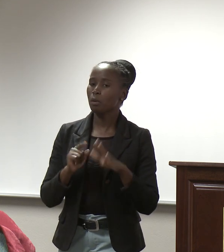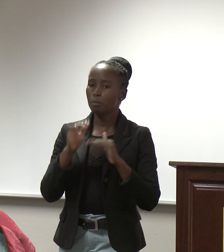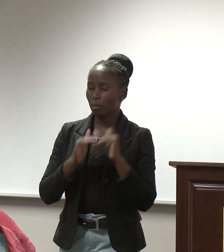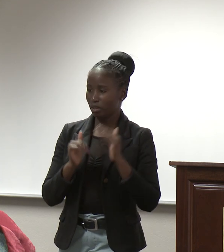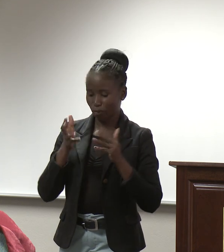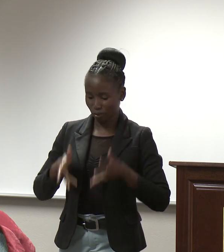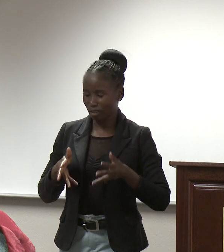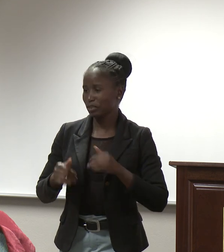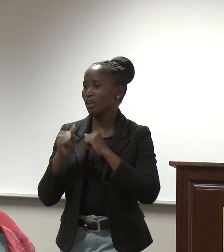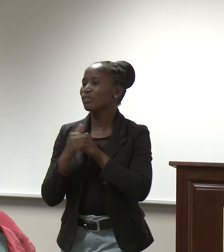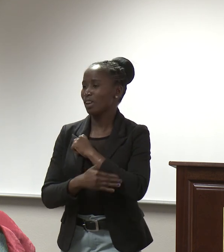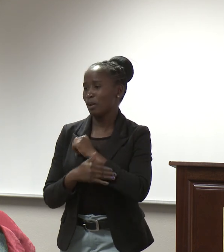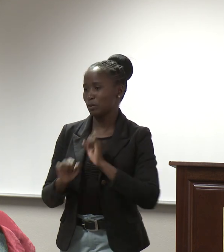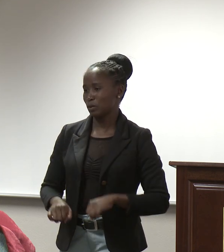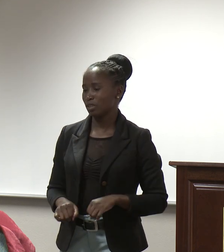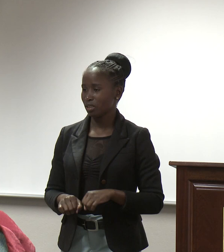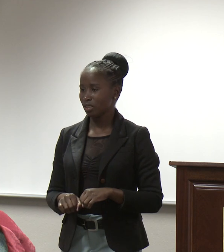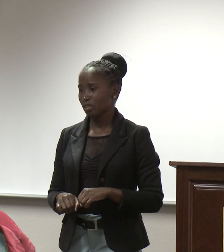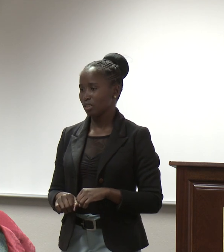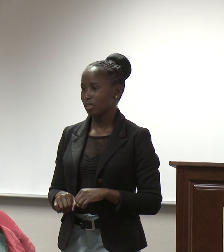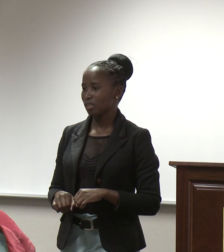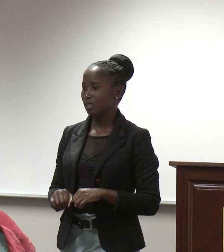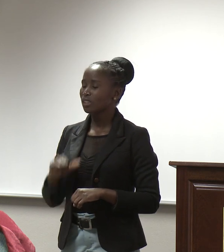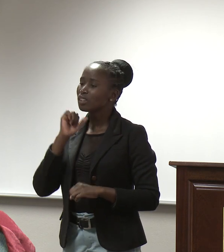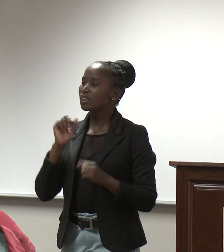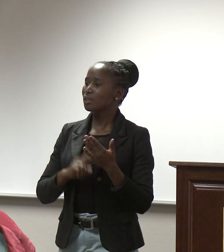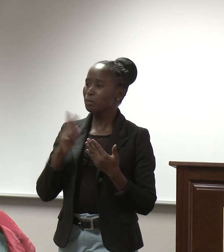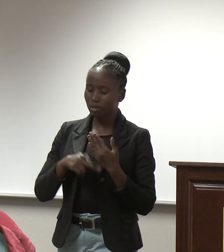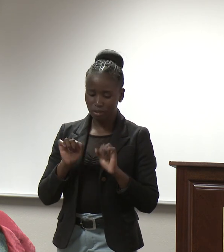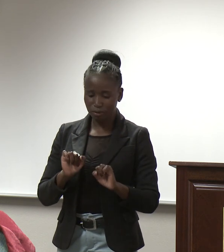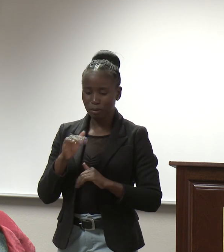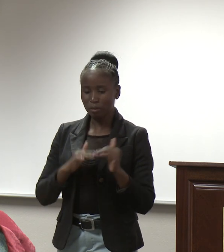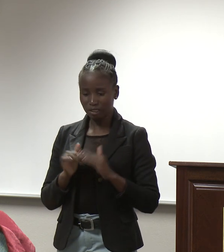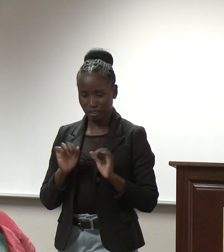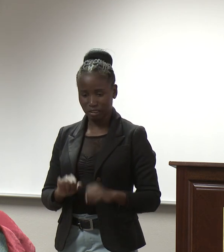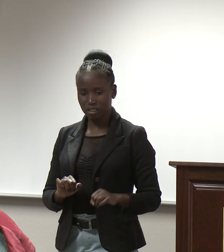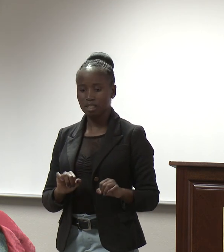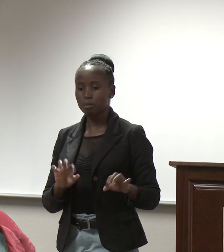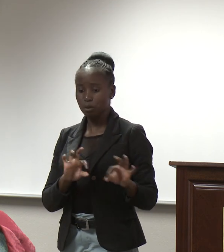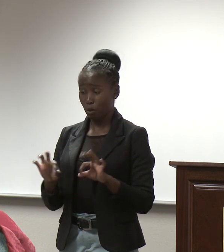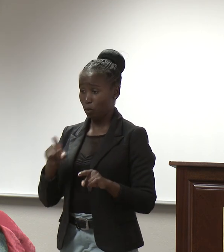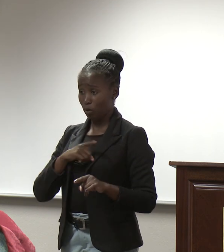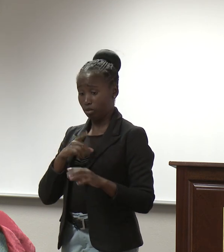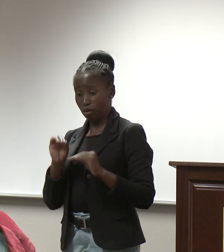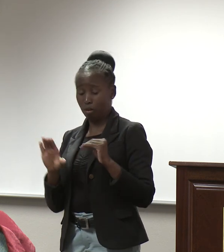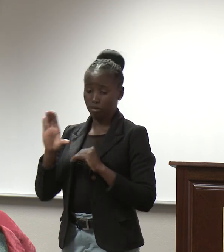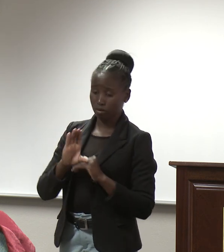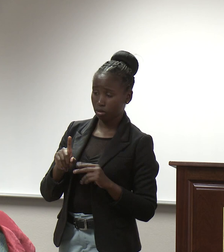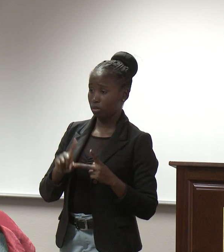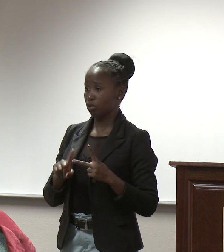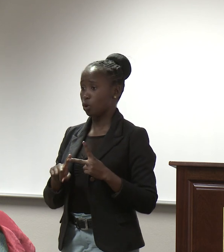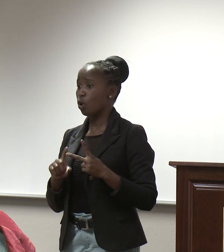country. Even though the project was as exclusionary as you can imagine, because it was a capitalist, colonialist,